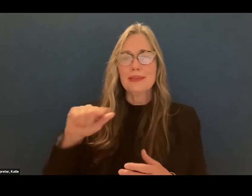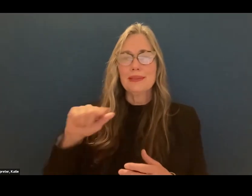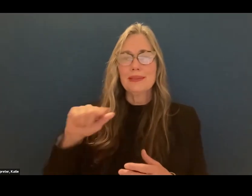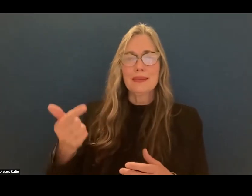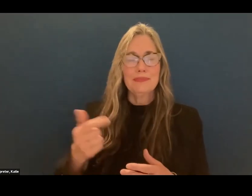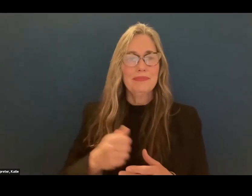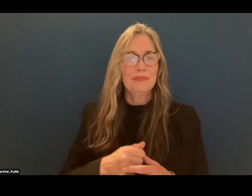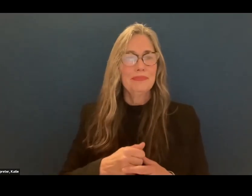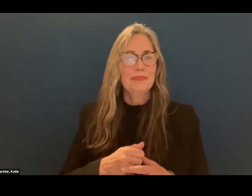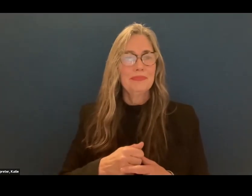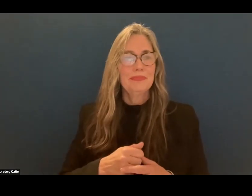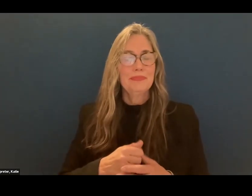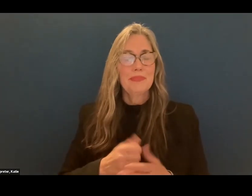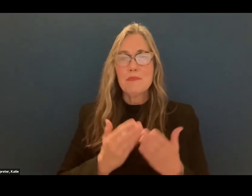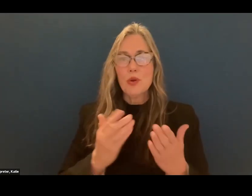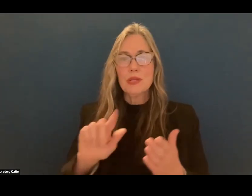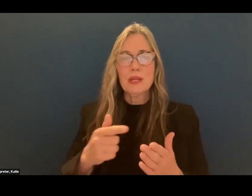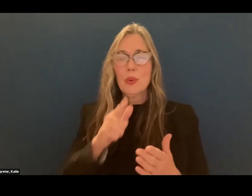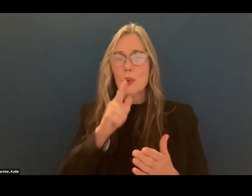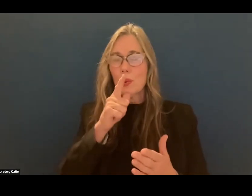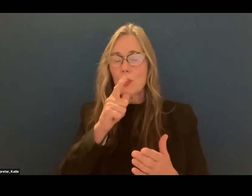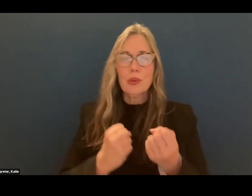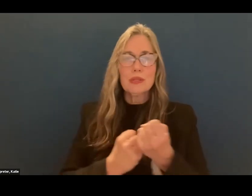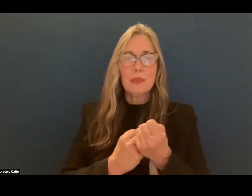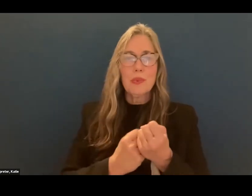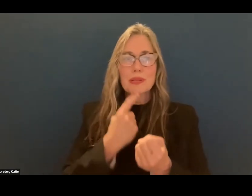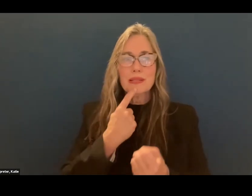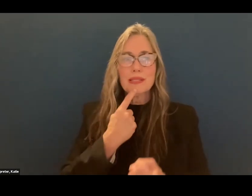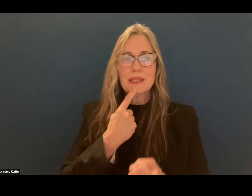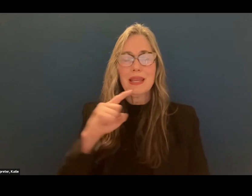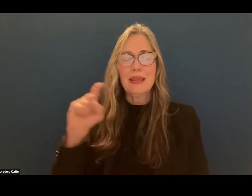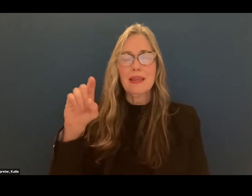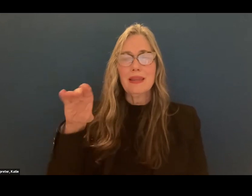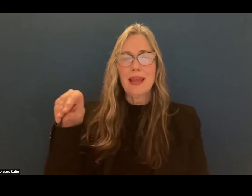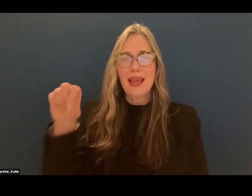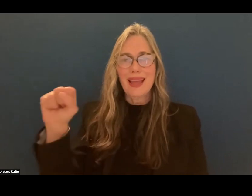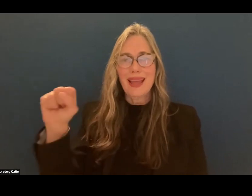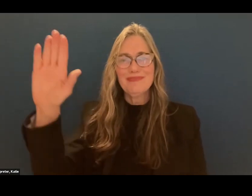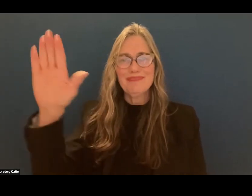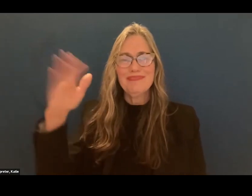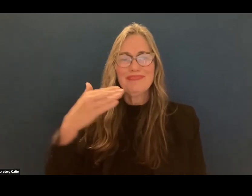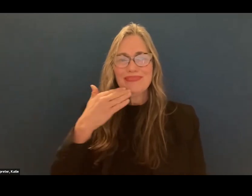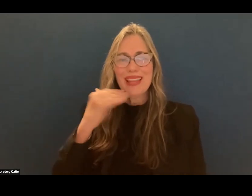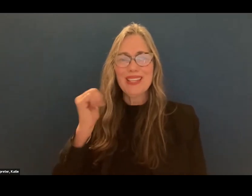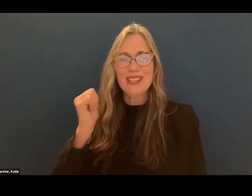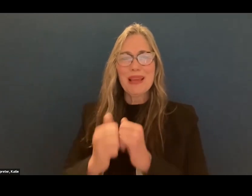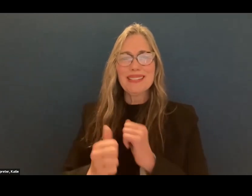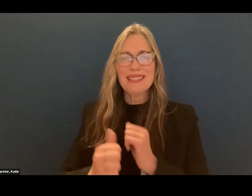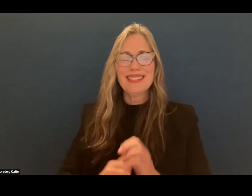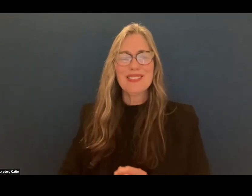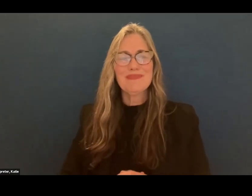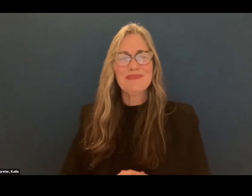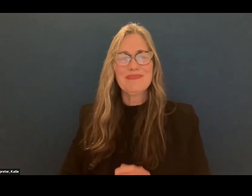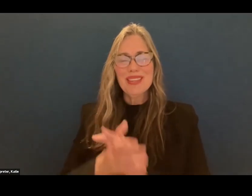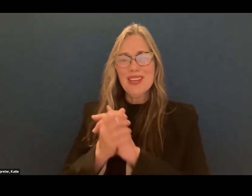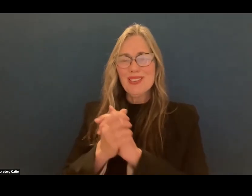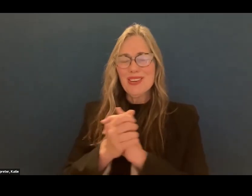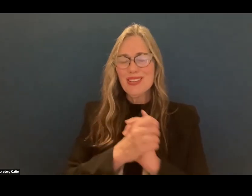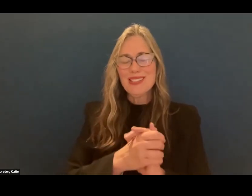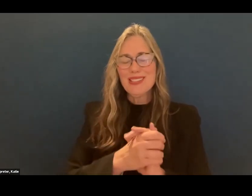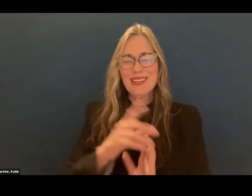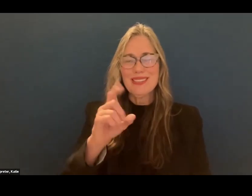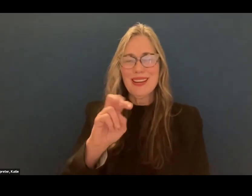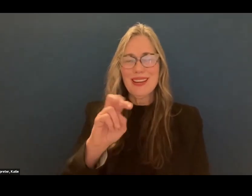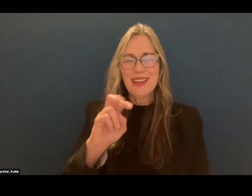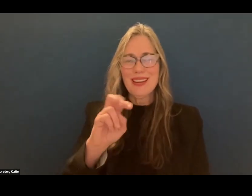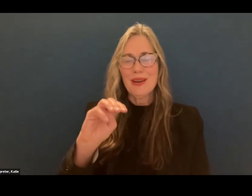Okay, motion and second. All in favor, please raise your hand and say aye. Aye. Thank you, Dr. Vecchio. The motion Okay, passes. congratulations, Dr.